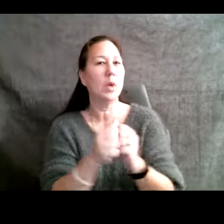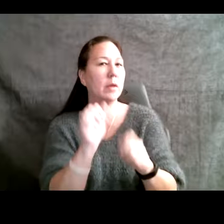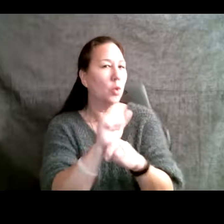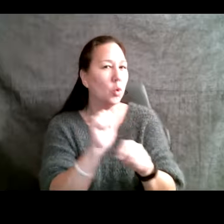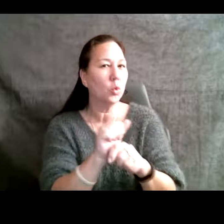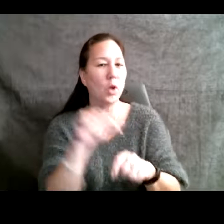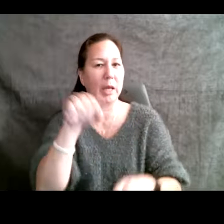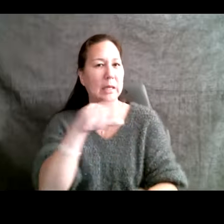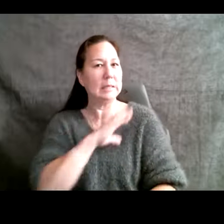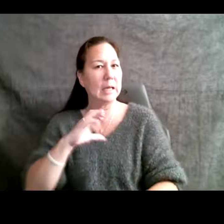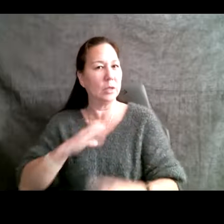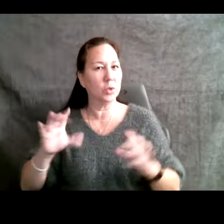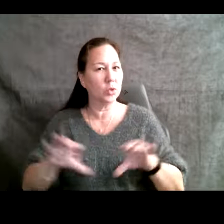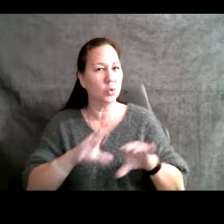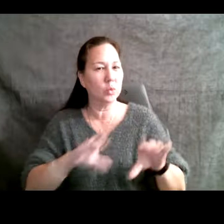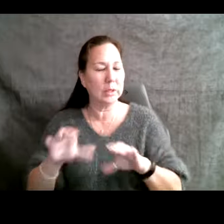doing?